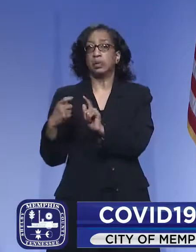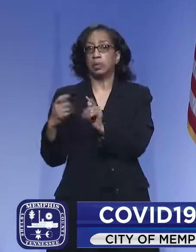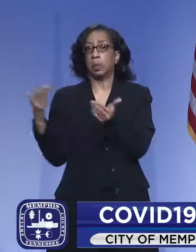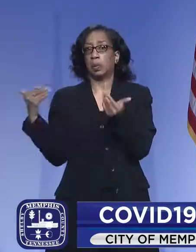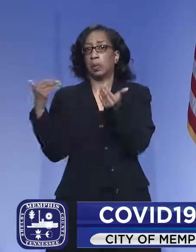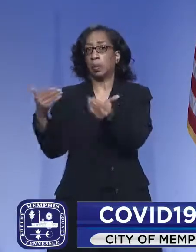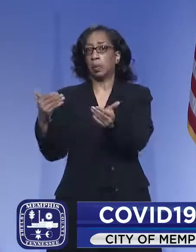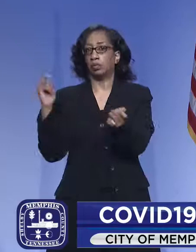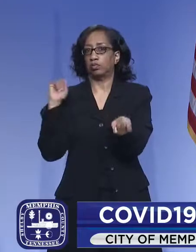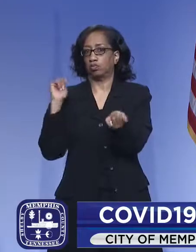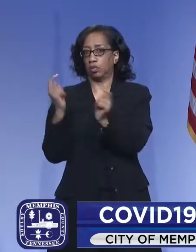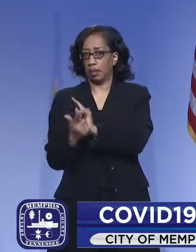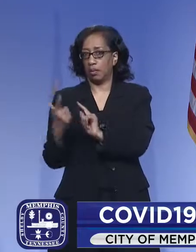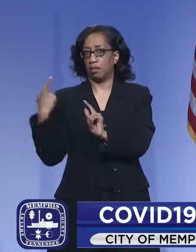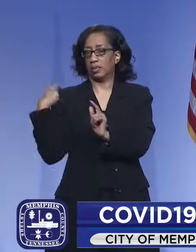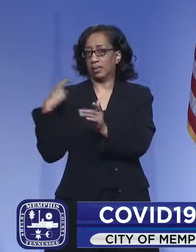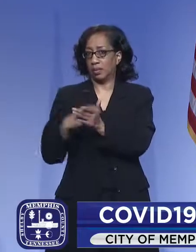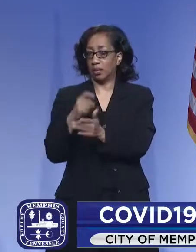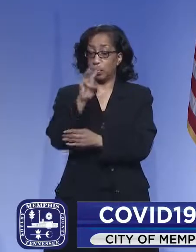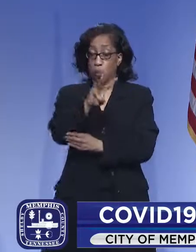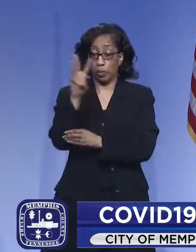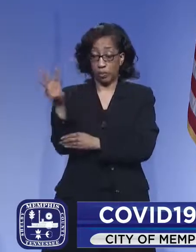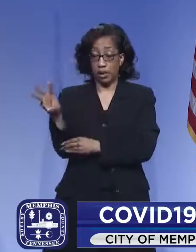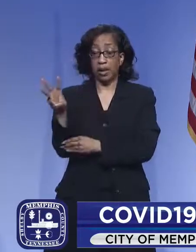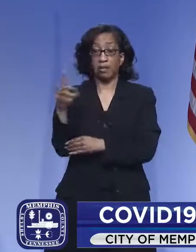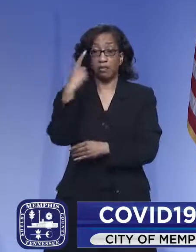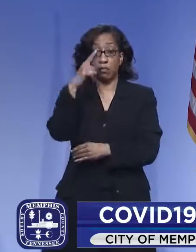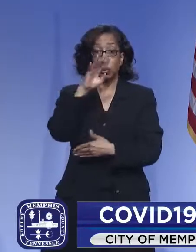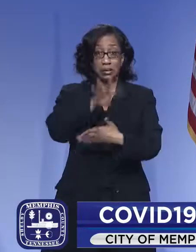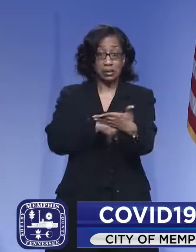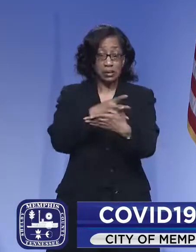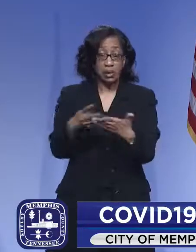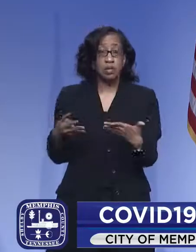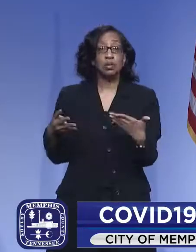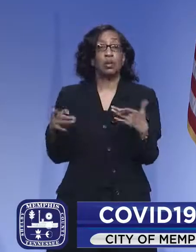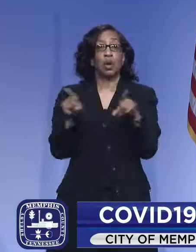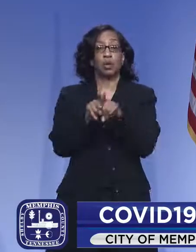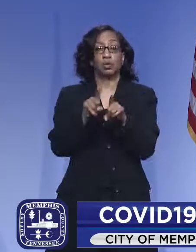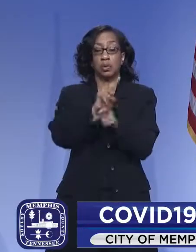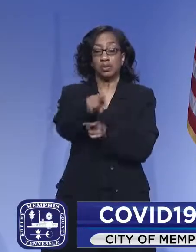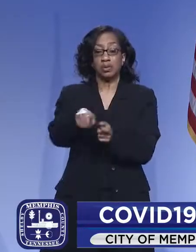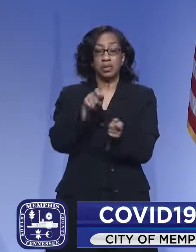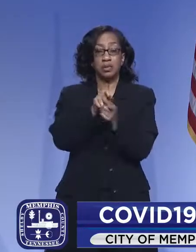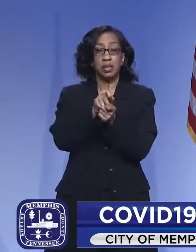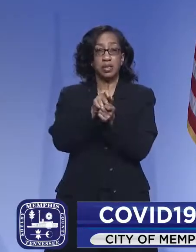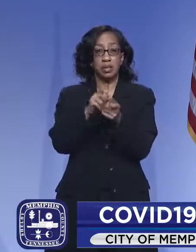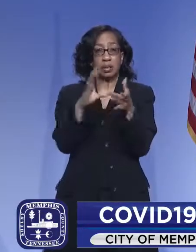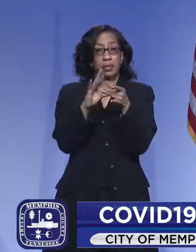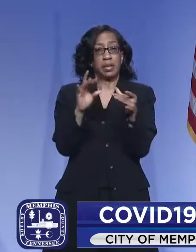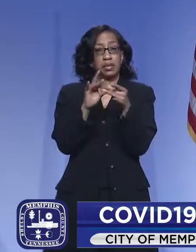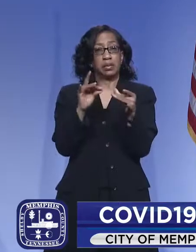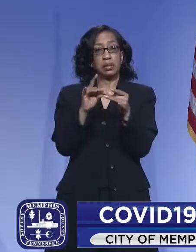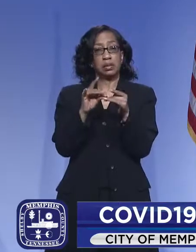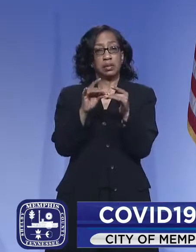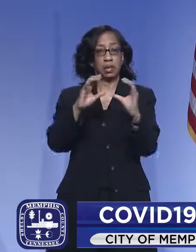just for ease of navigation on the website and for scheduling. We have some specific outreach messaging through our communications department that